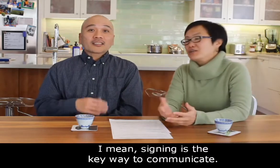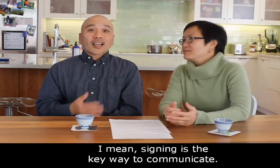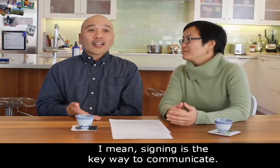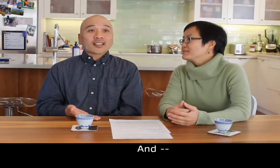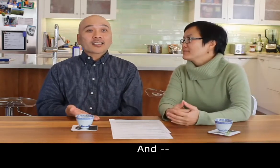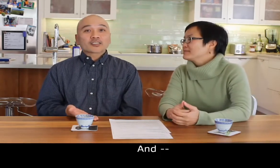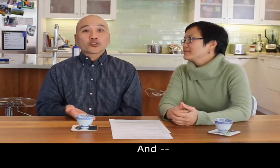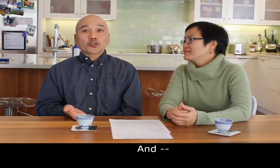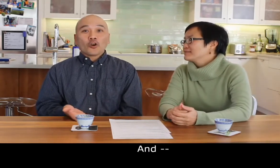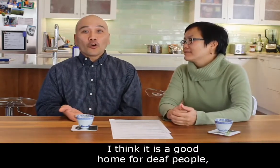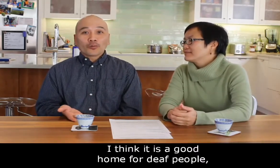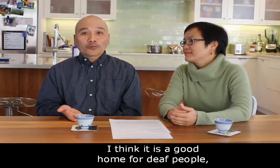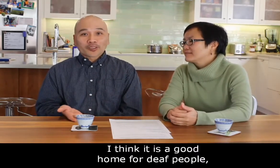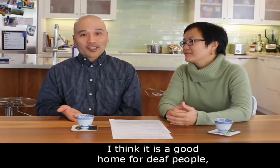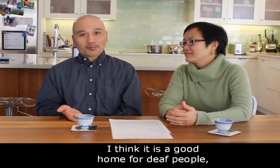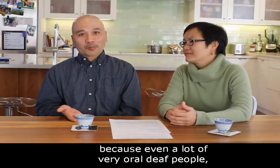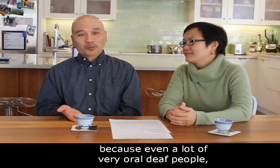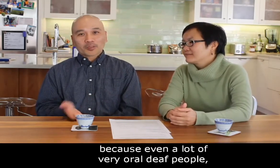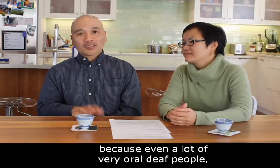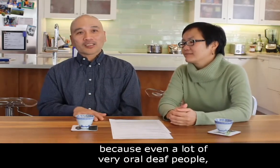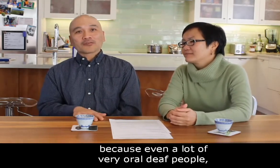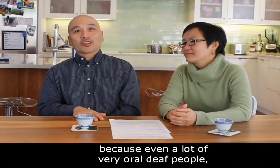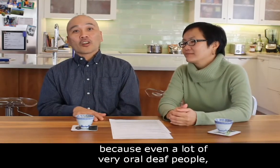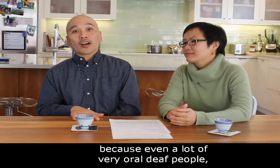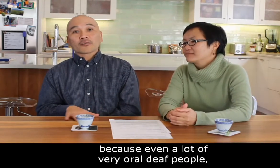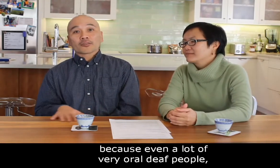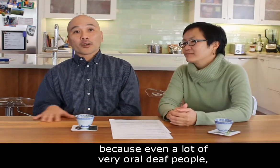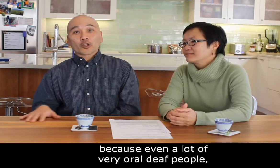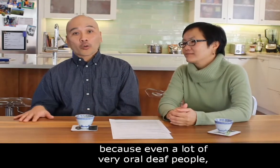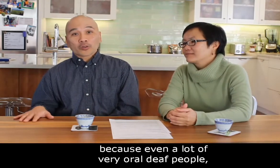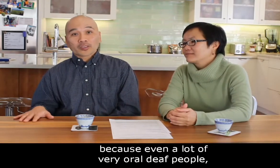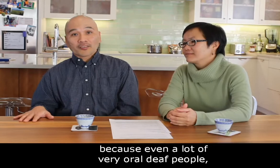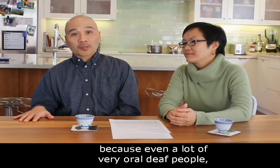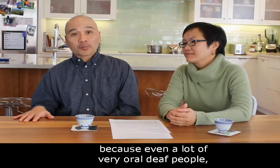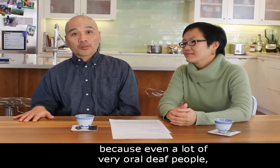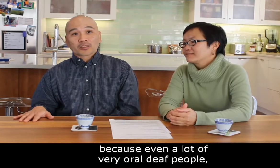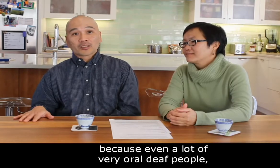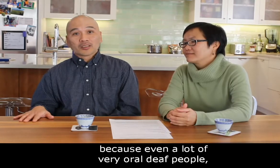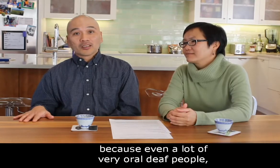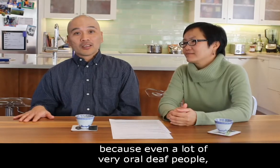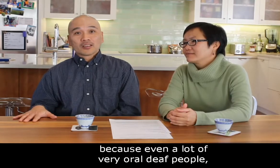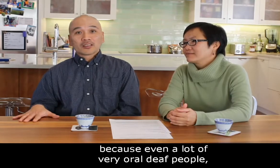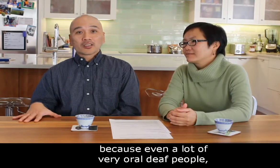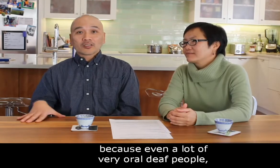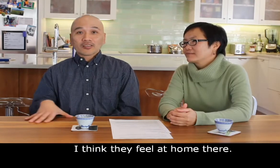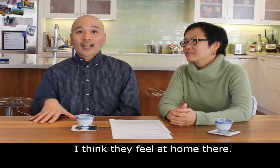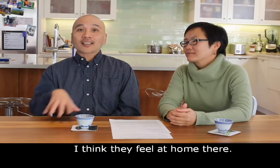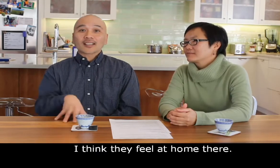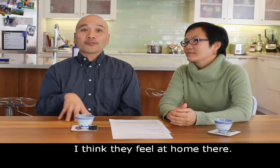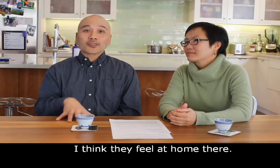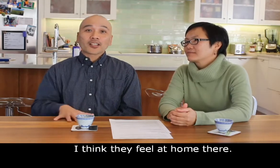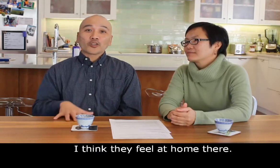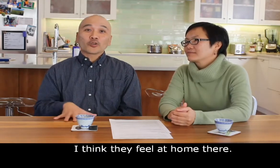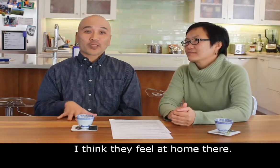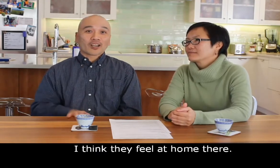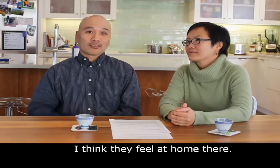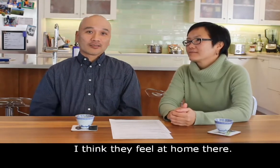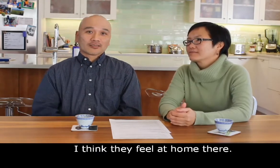I think it's a good home for deaf people because even a lot of very oral deaf people, I think they feel at home there,